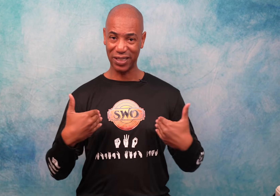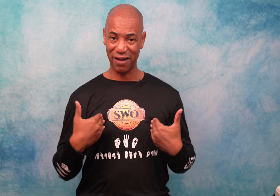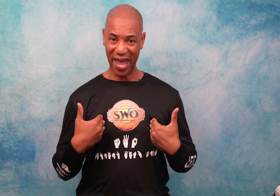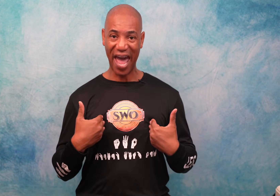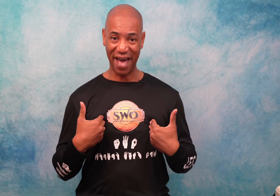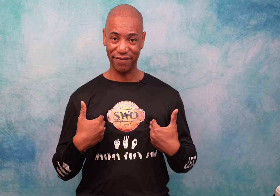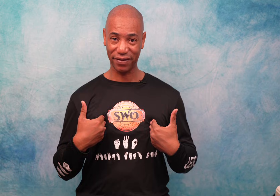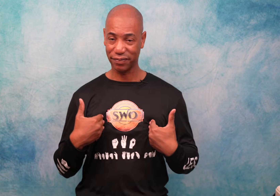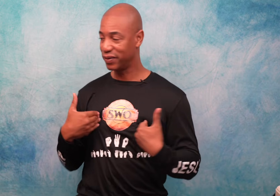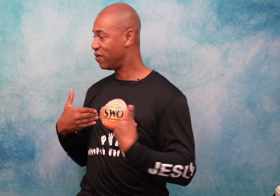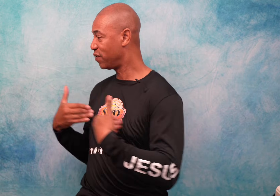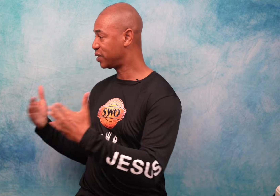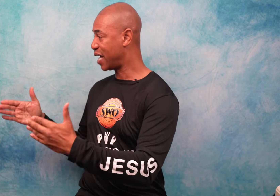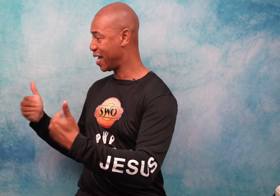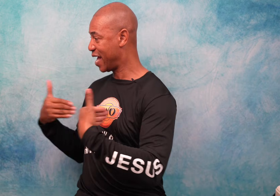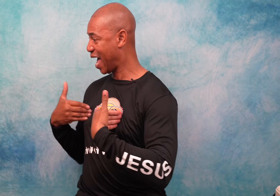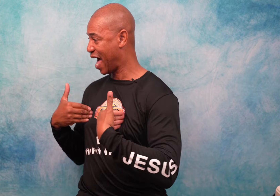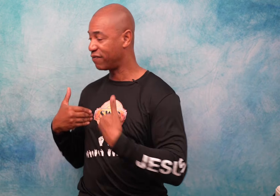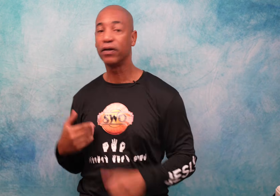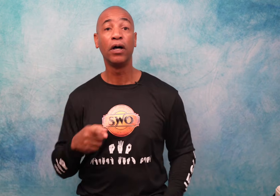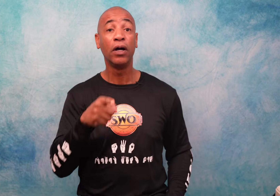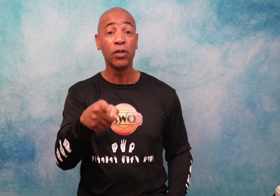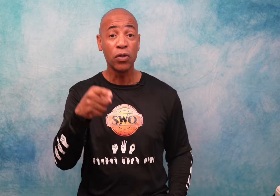sign half. From the side, half.